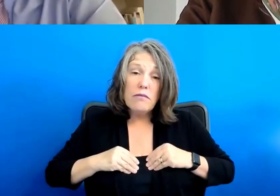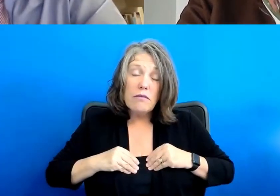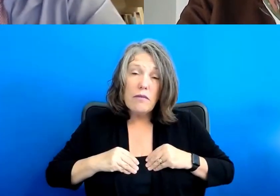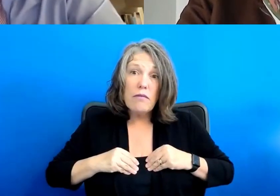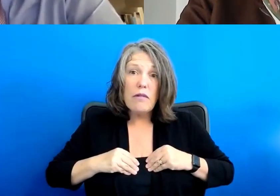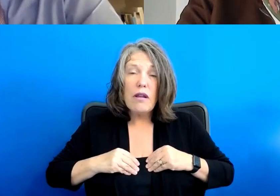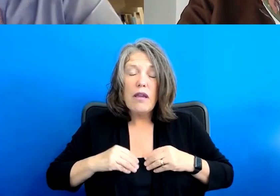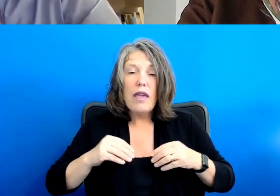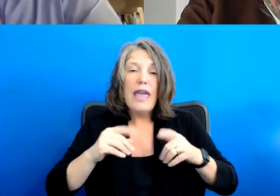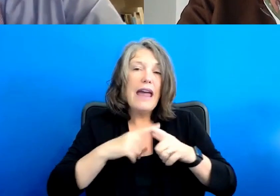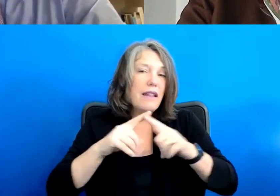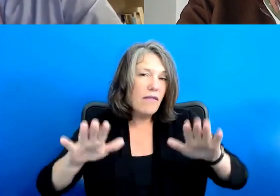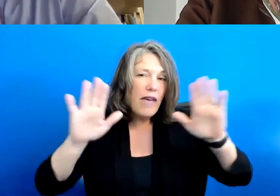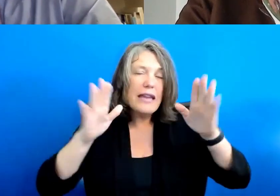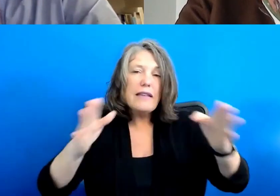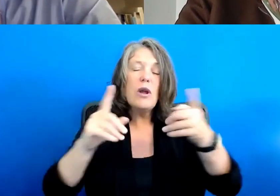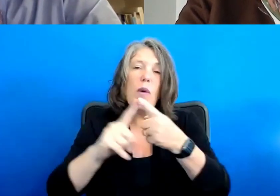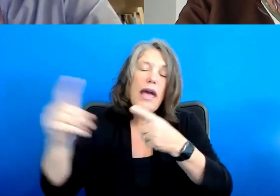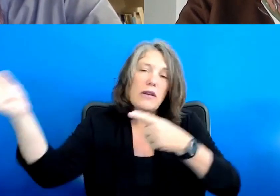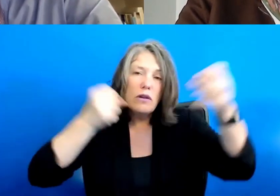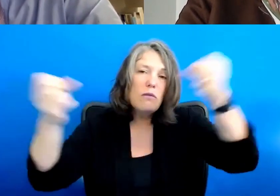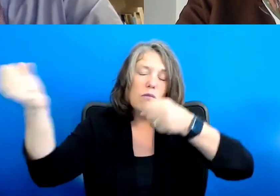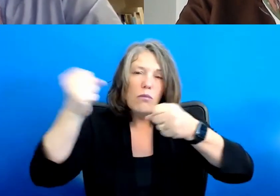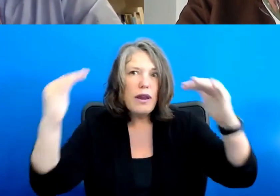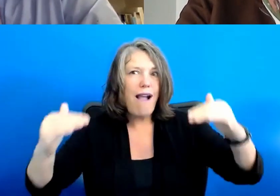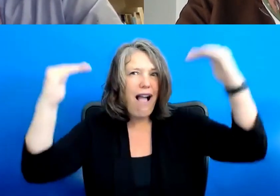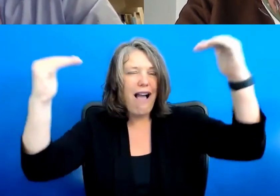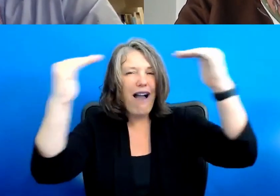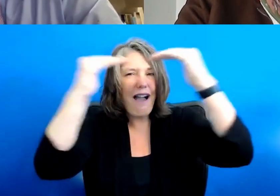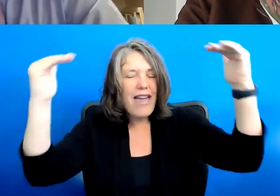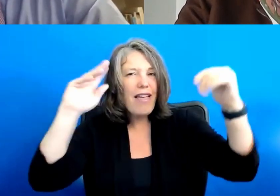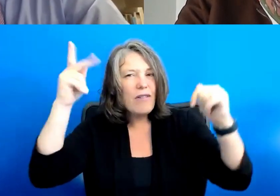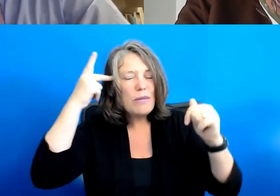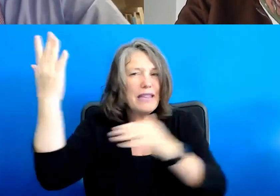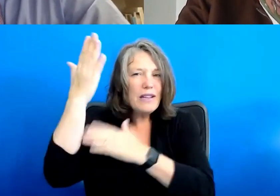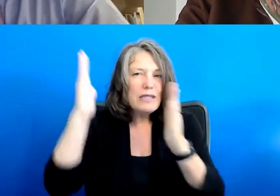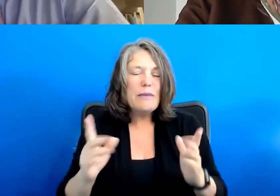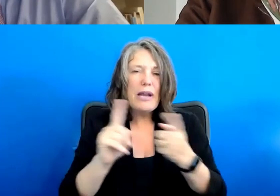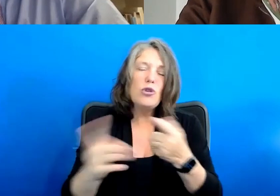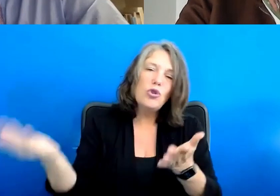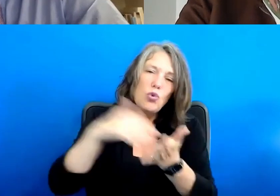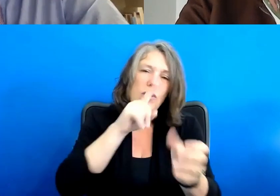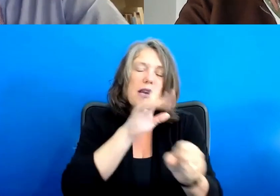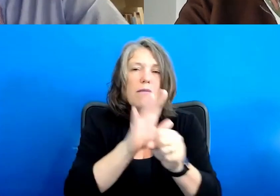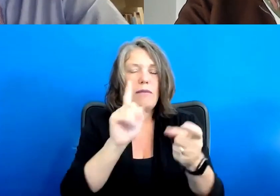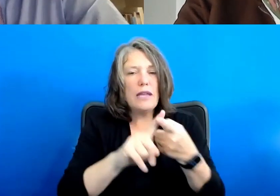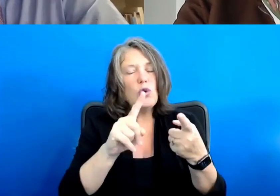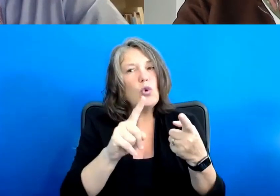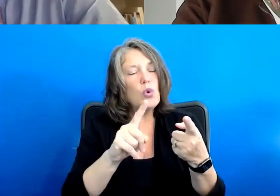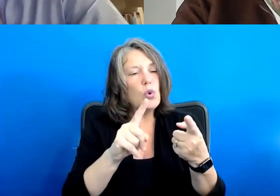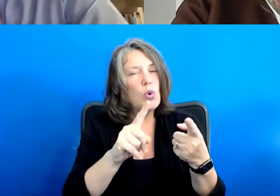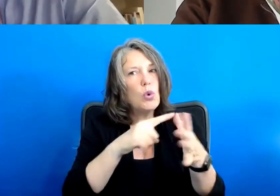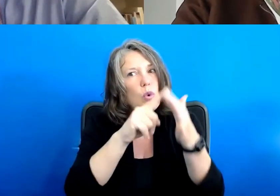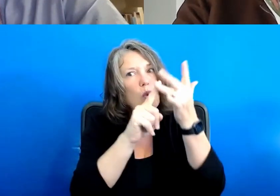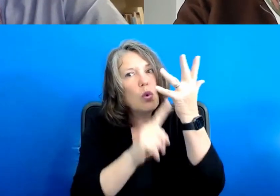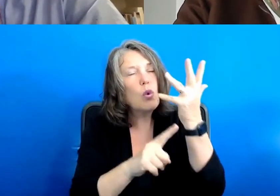fantastic way of bringing very high-level political speakers to kind of recommit to the agenda at the very